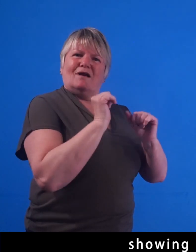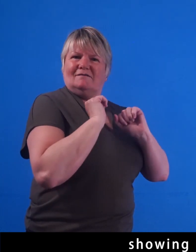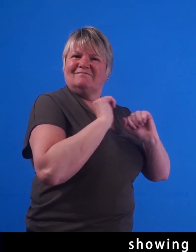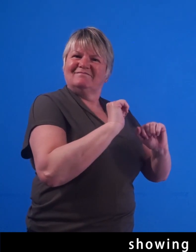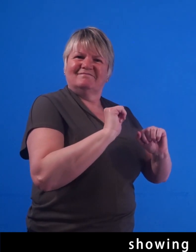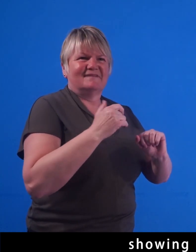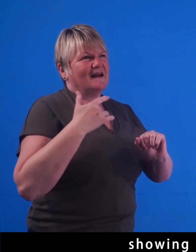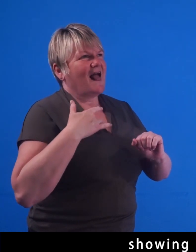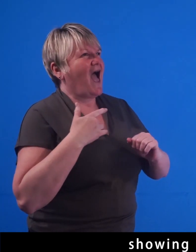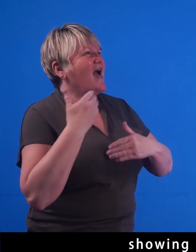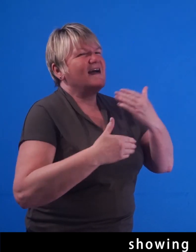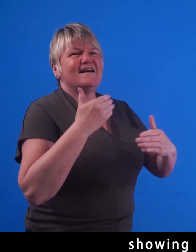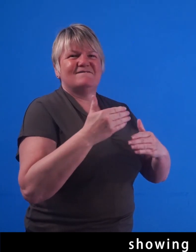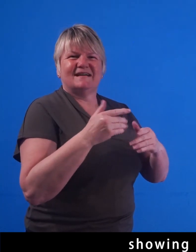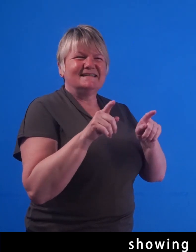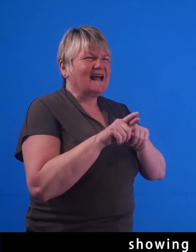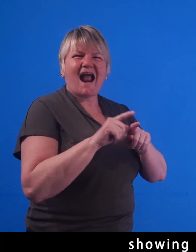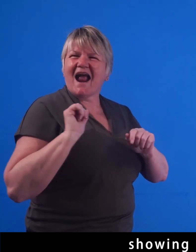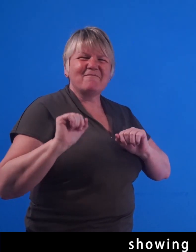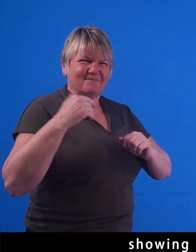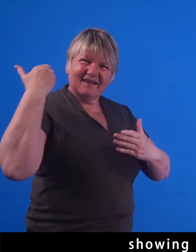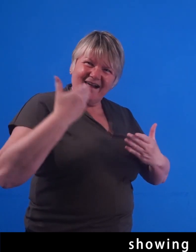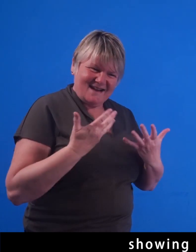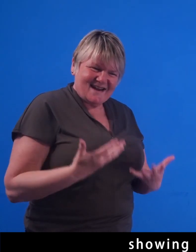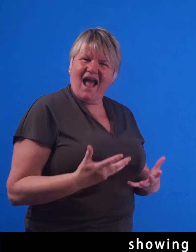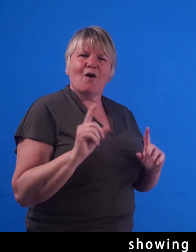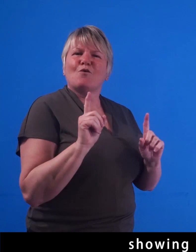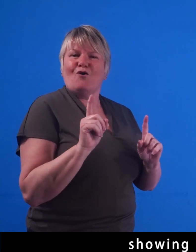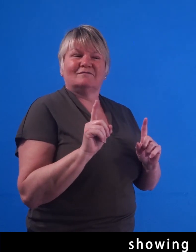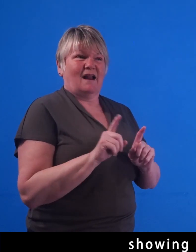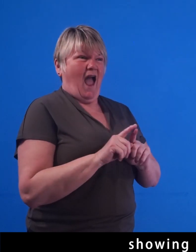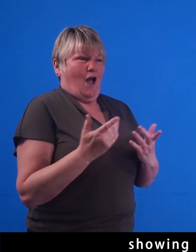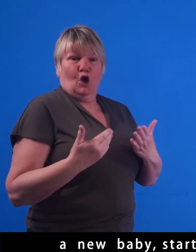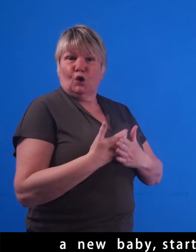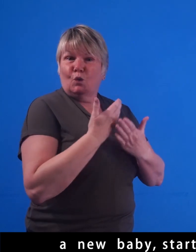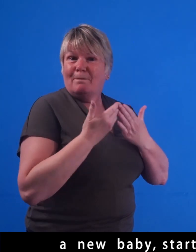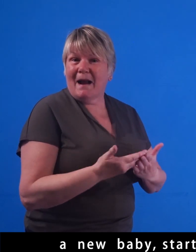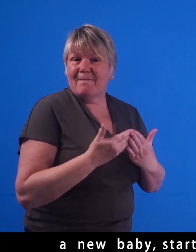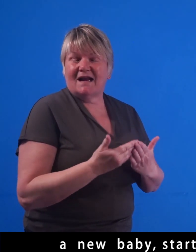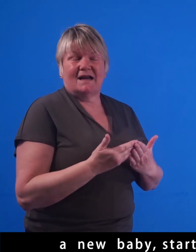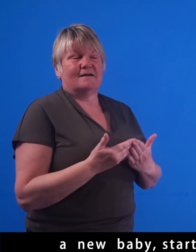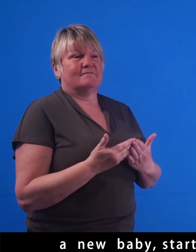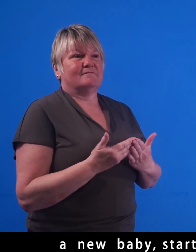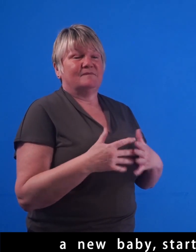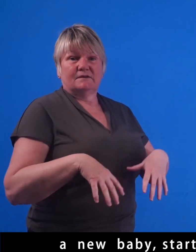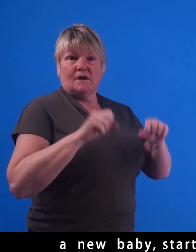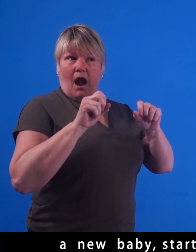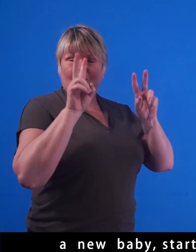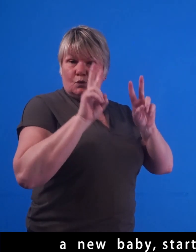Showing how families have celebrated the same milestones. A new baby, starting